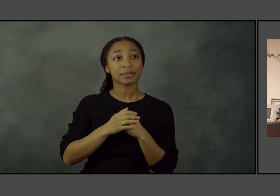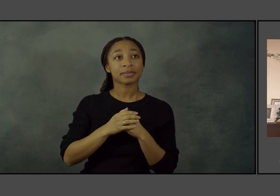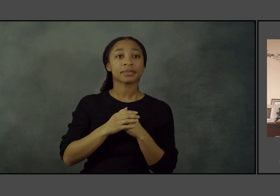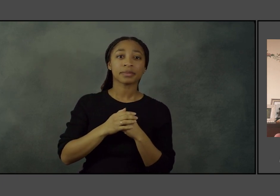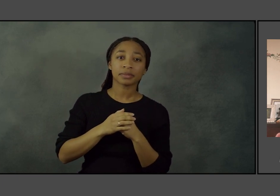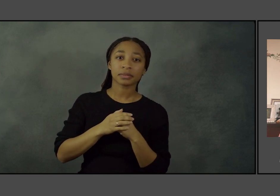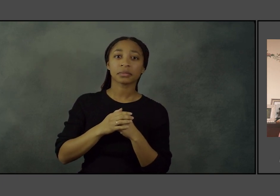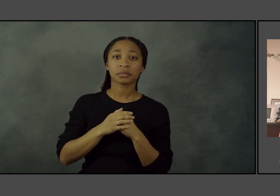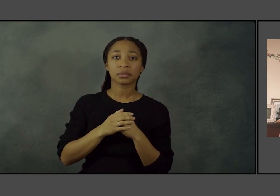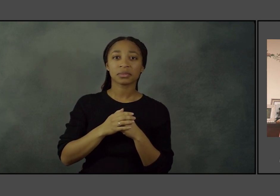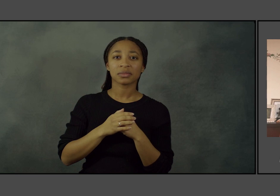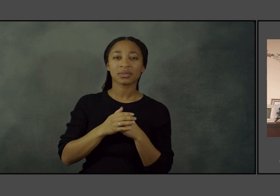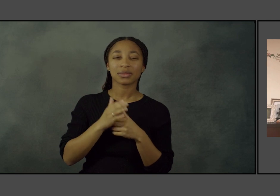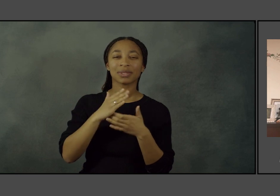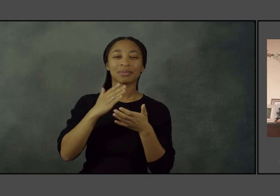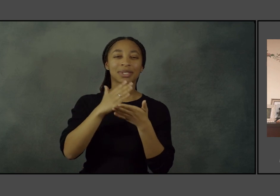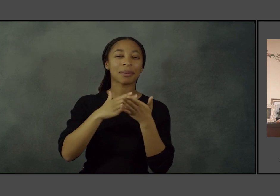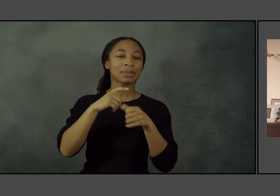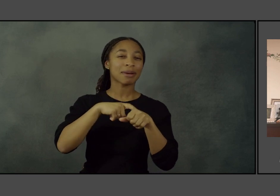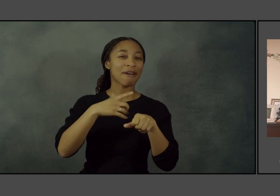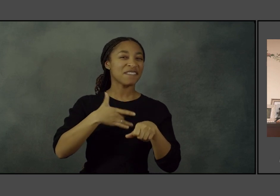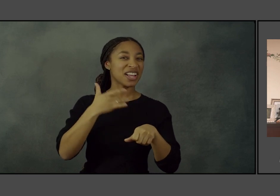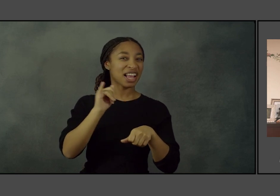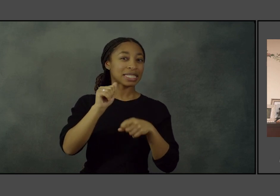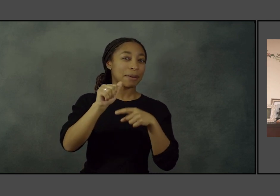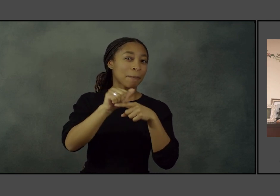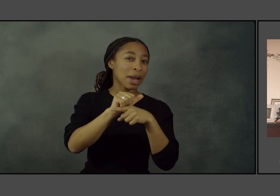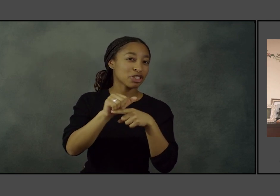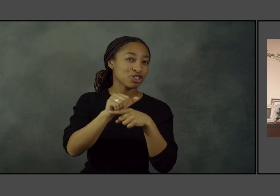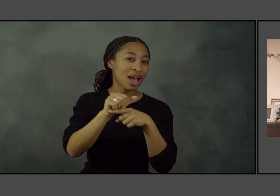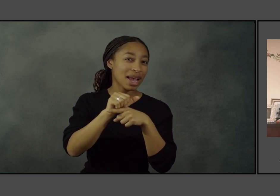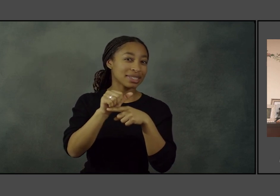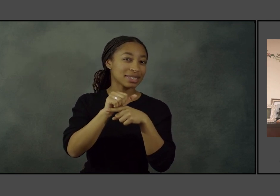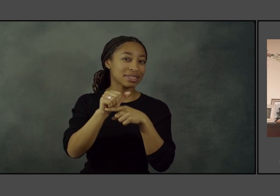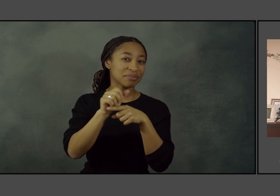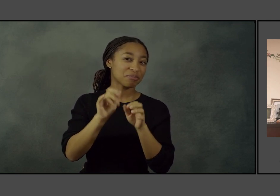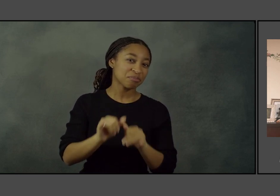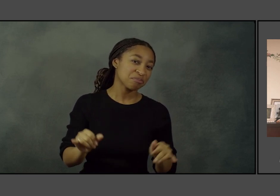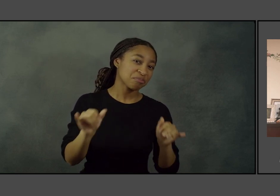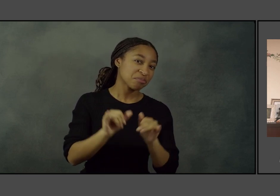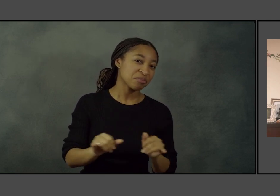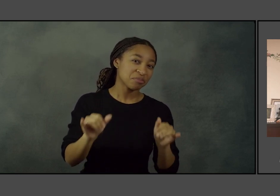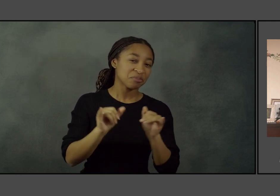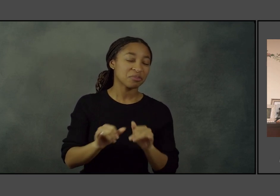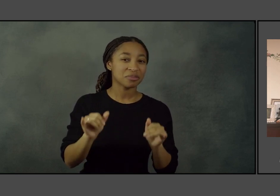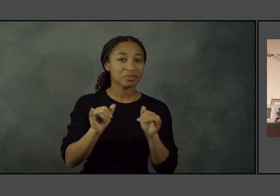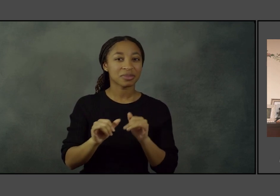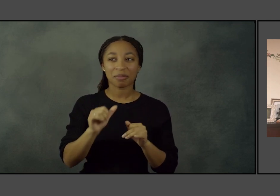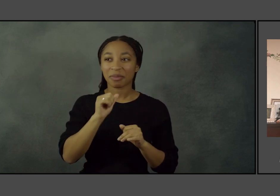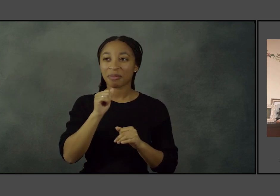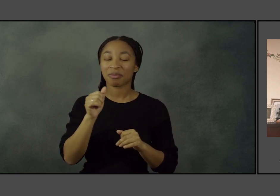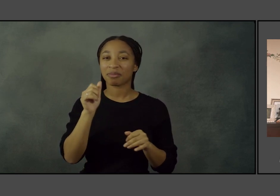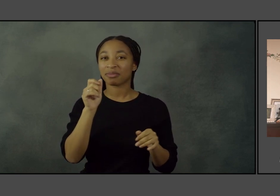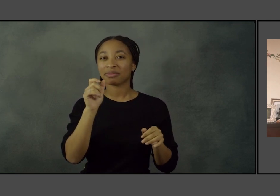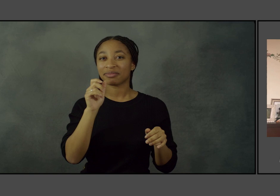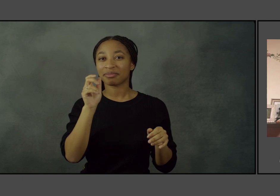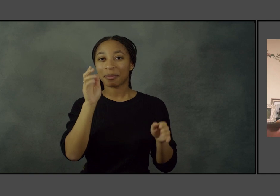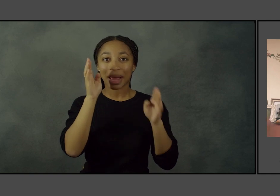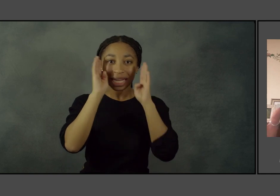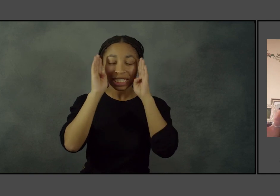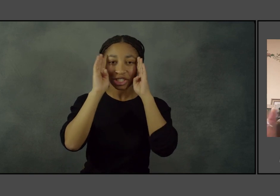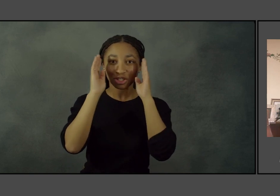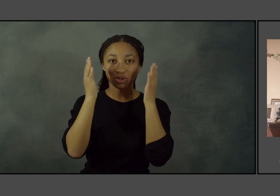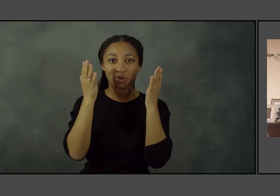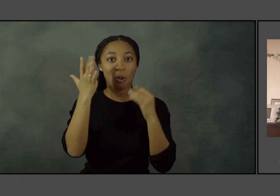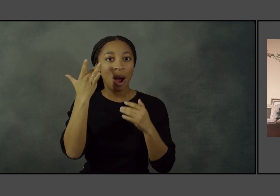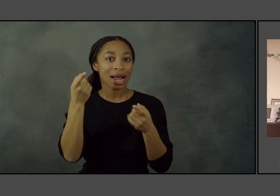exercise, and it's, you know, not paying attention to the reason that it happened in the first place, and how